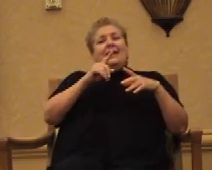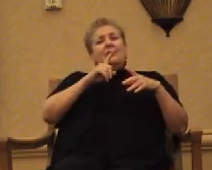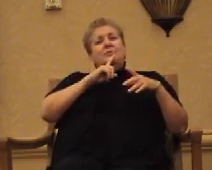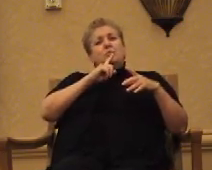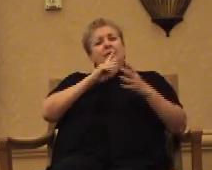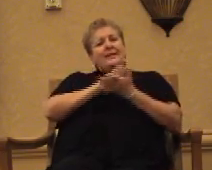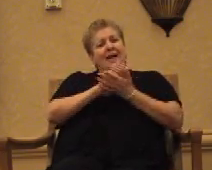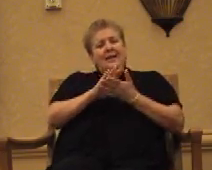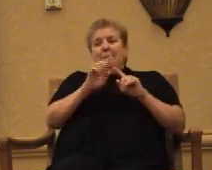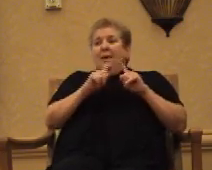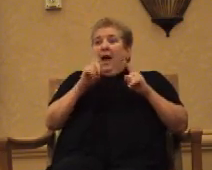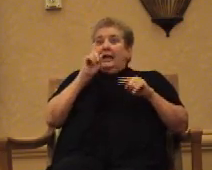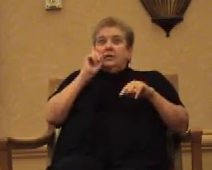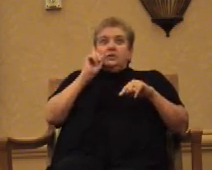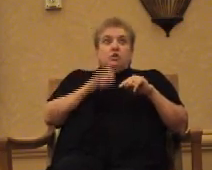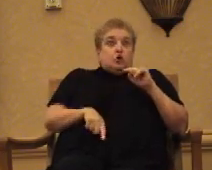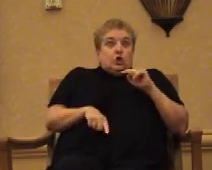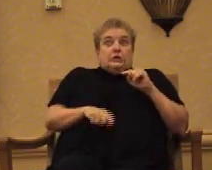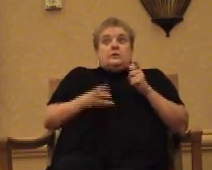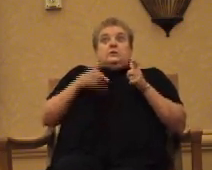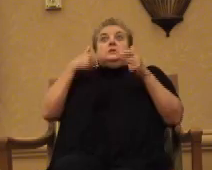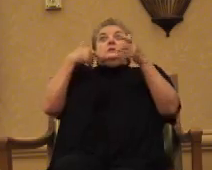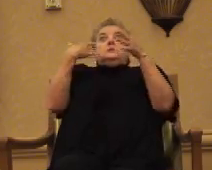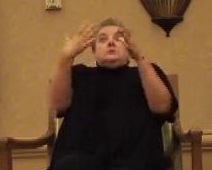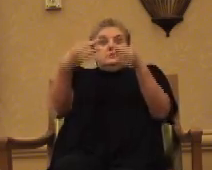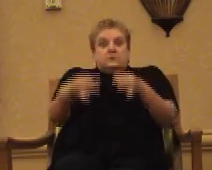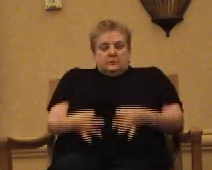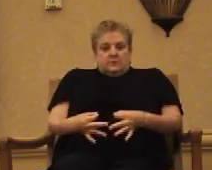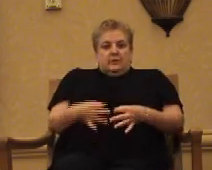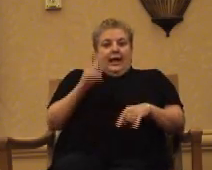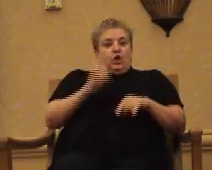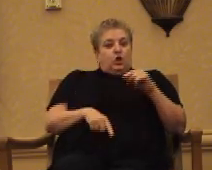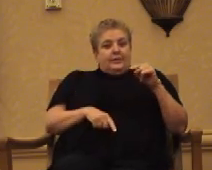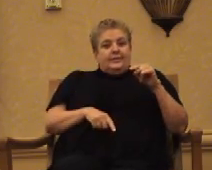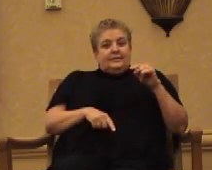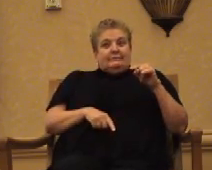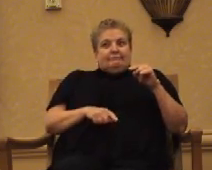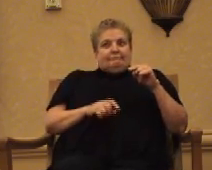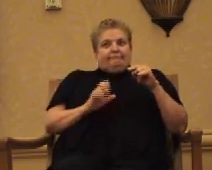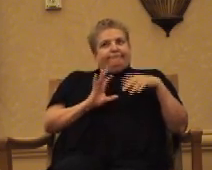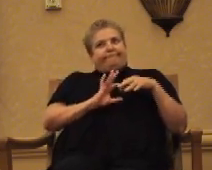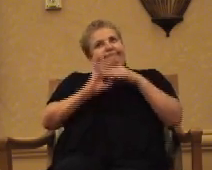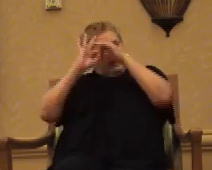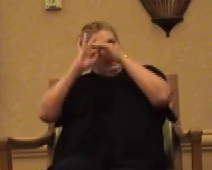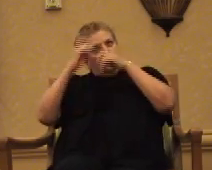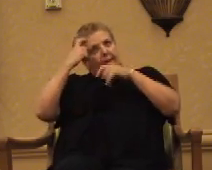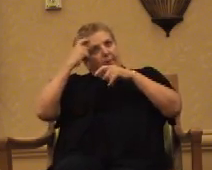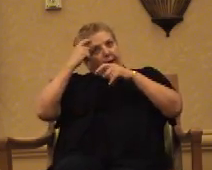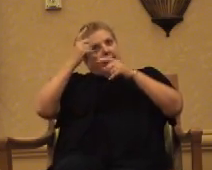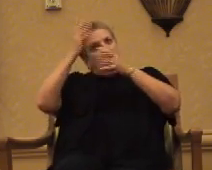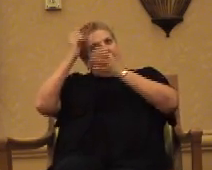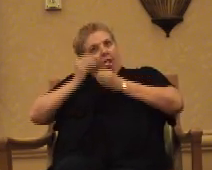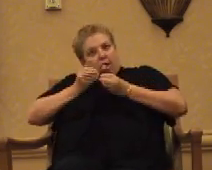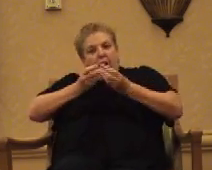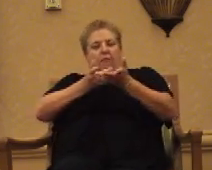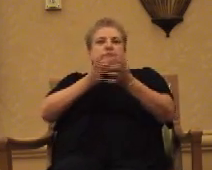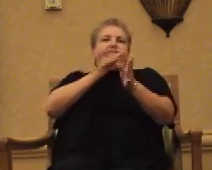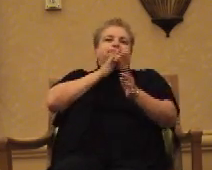couldn't engage the case. I couldn't engage my brain. And I was exposed, in my mind, I